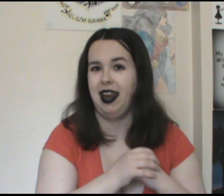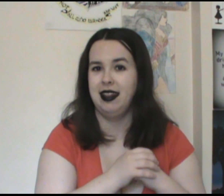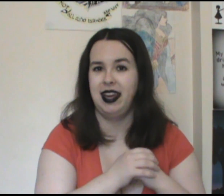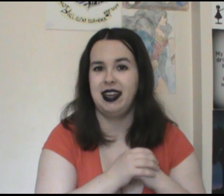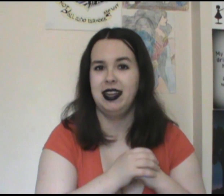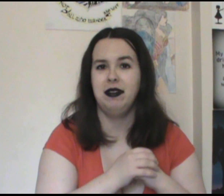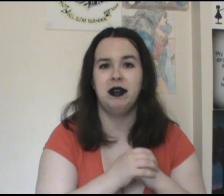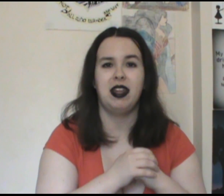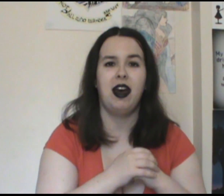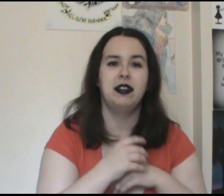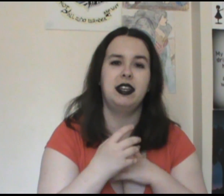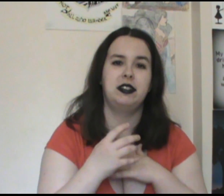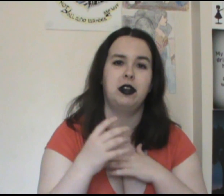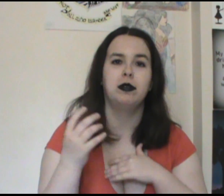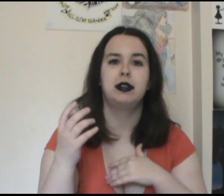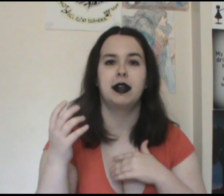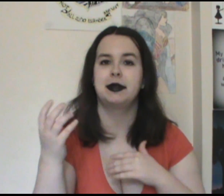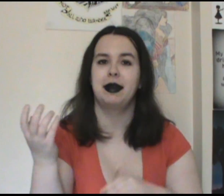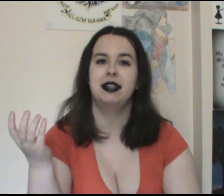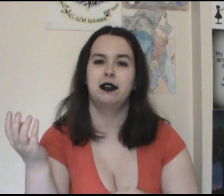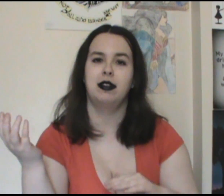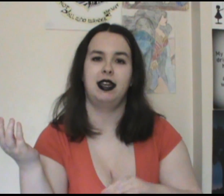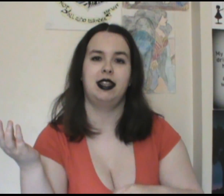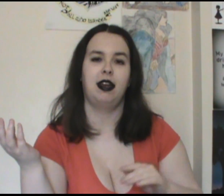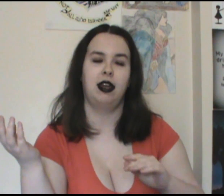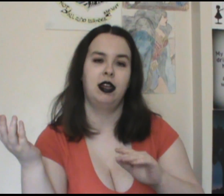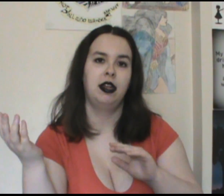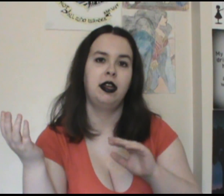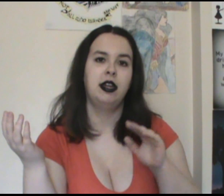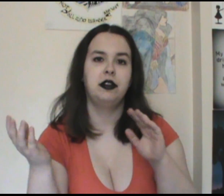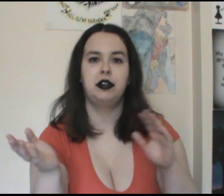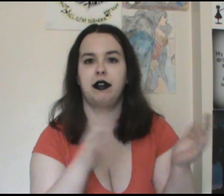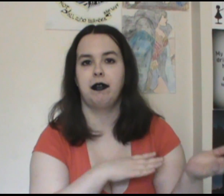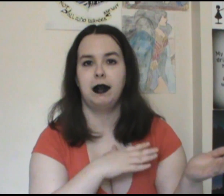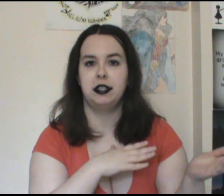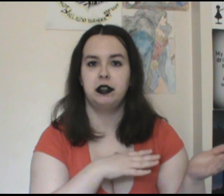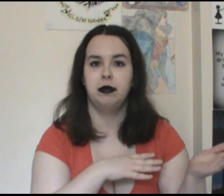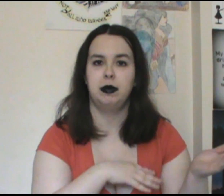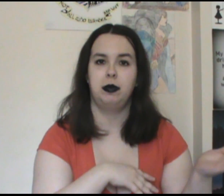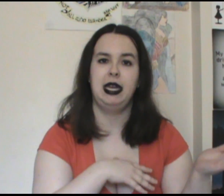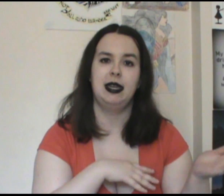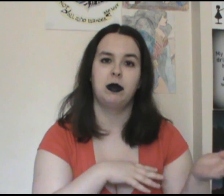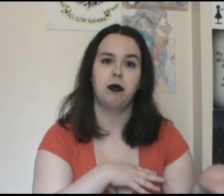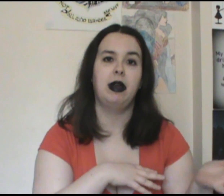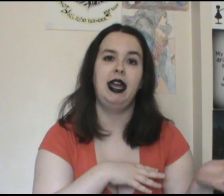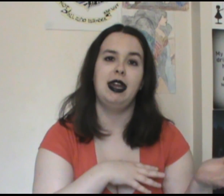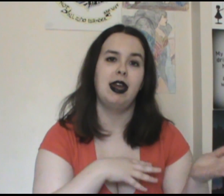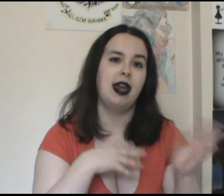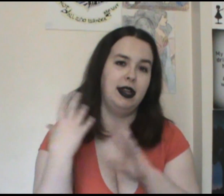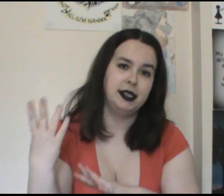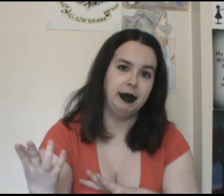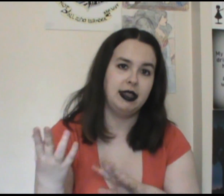of like it with how they chose to explain sort of like the differential between Rain and Samantha.